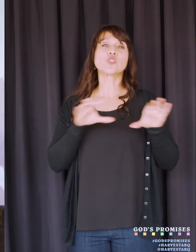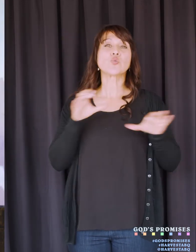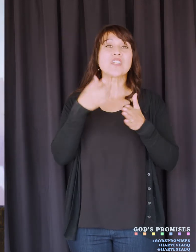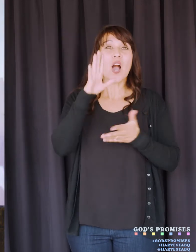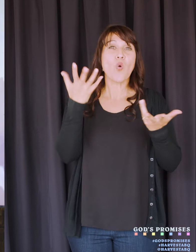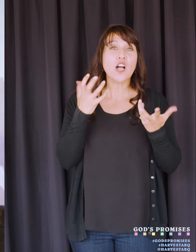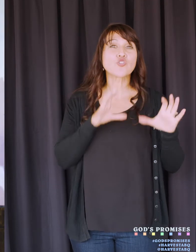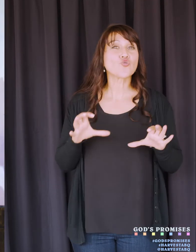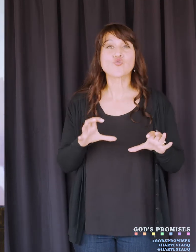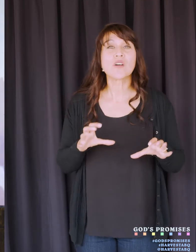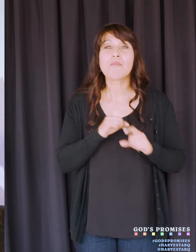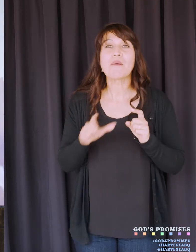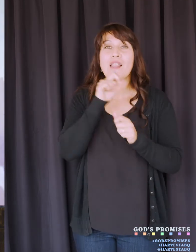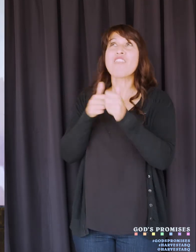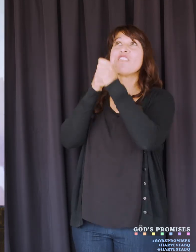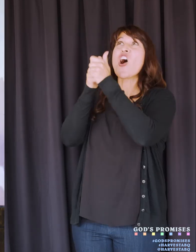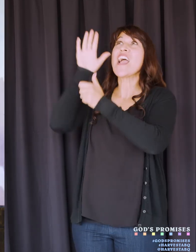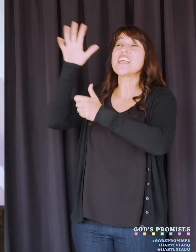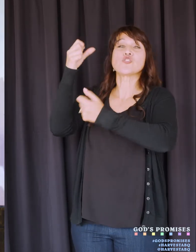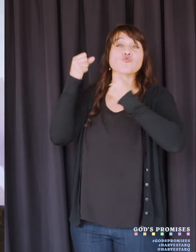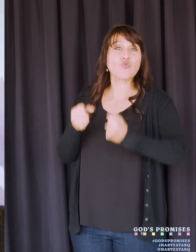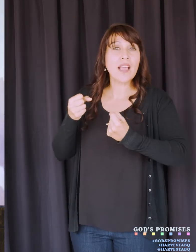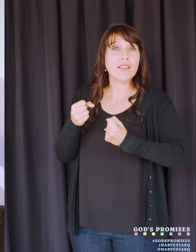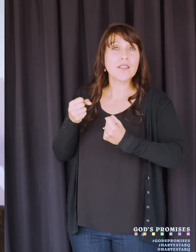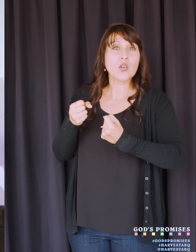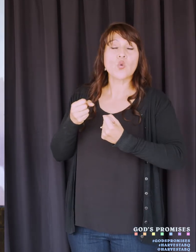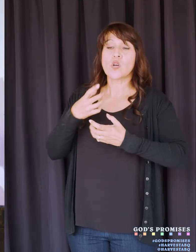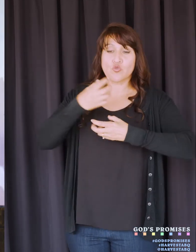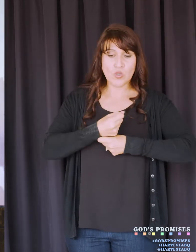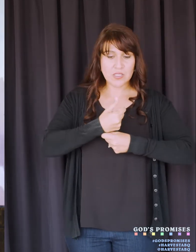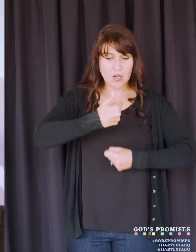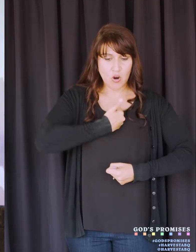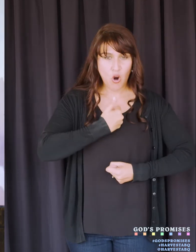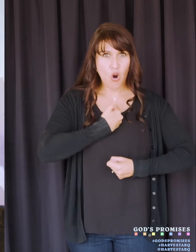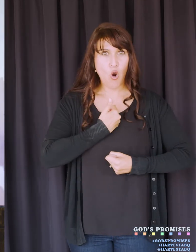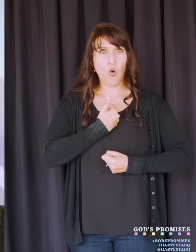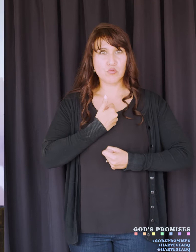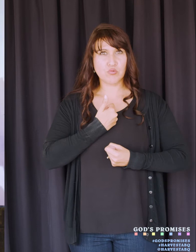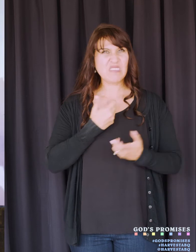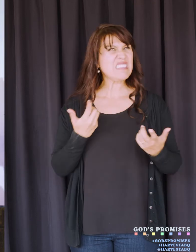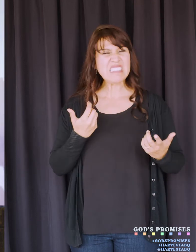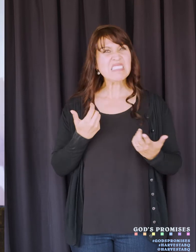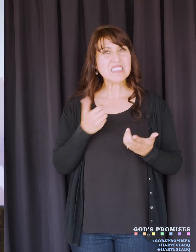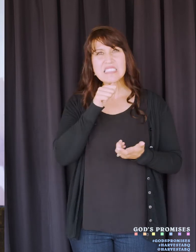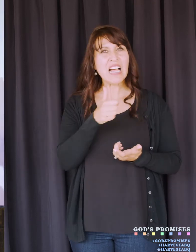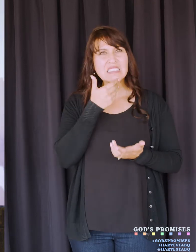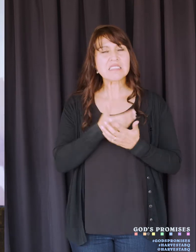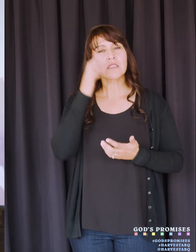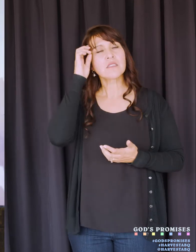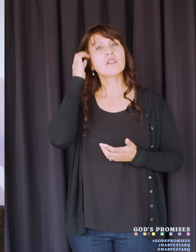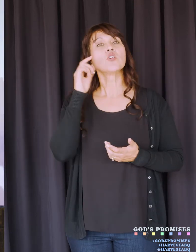do, but we're not operating in His strength, but we're relying completely on ourselves. Listen, when you are